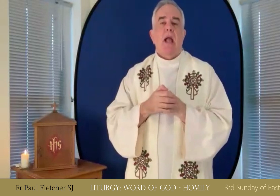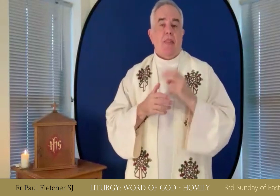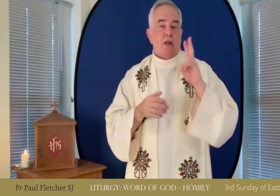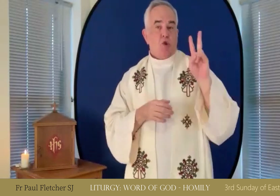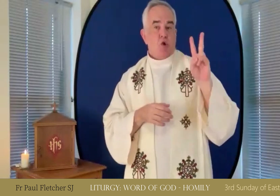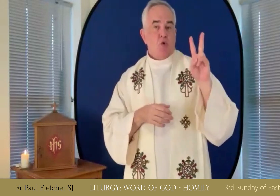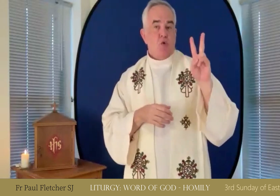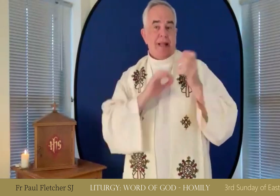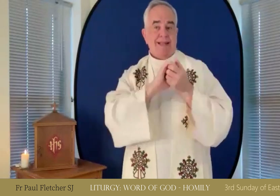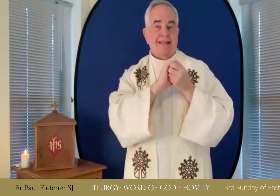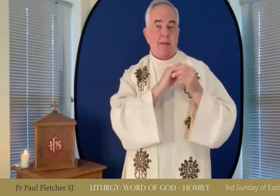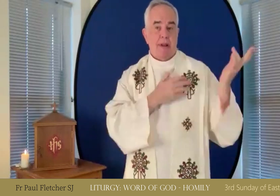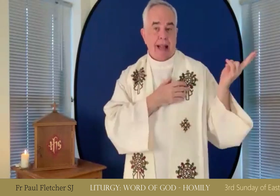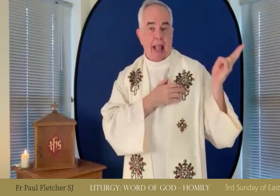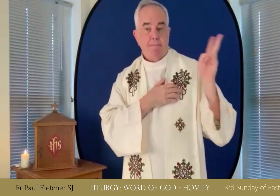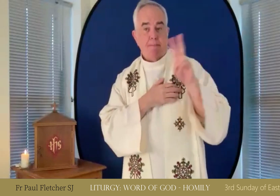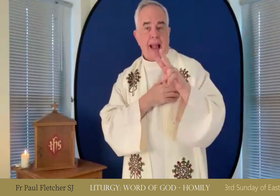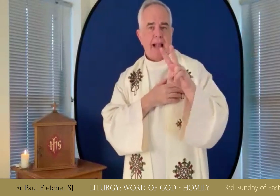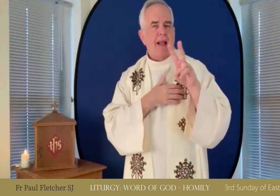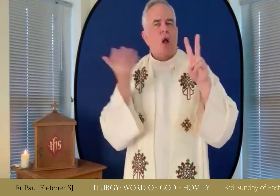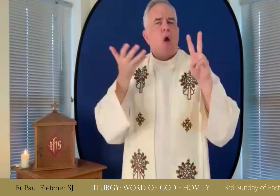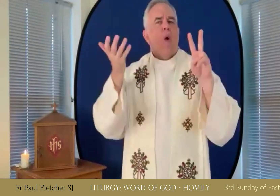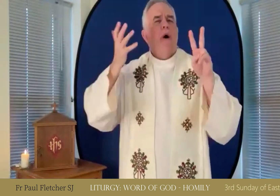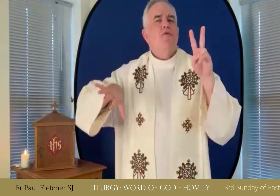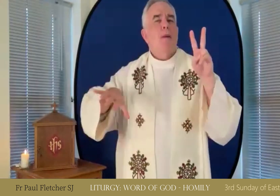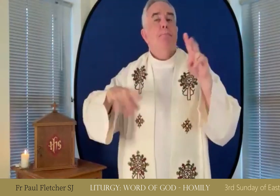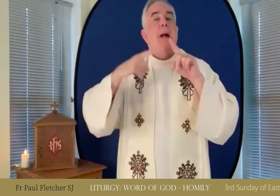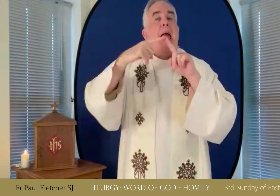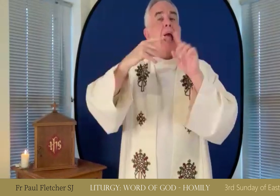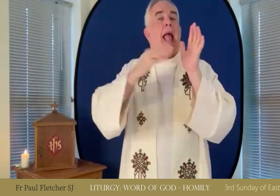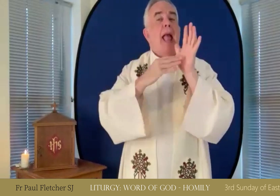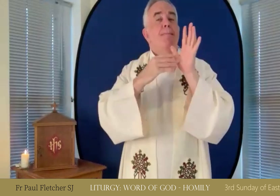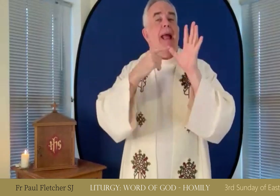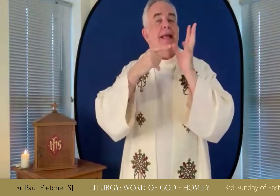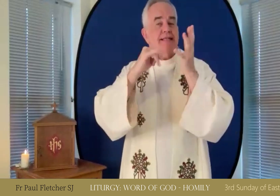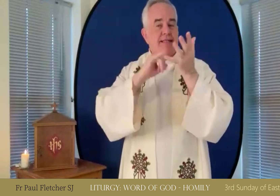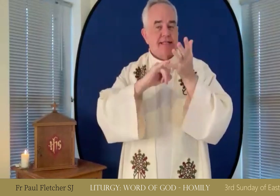And the two disciples came back, were from a mile,